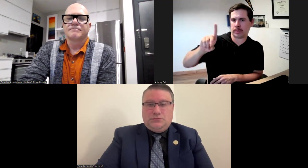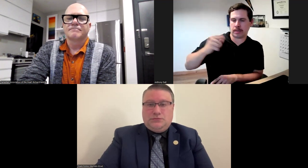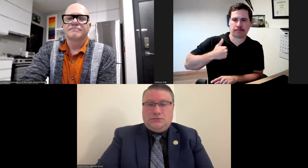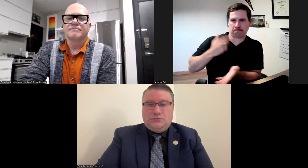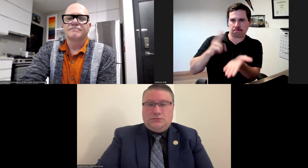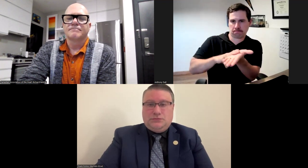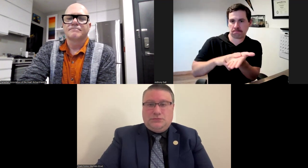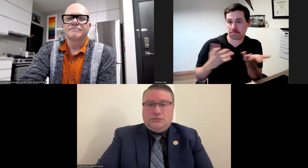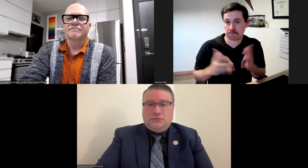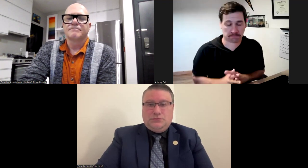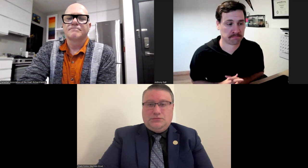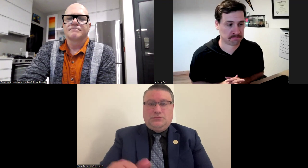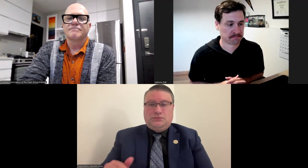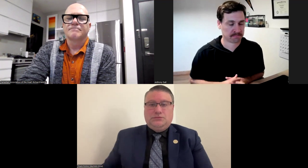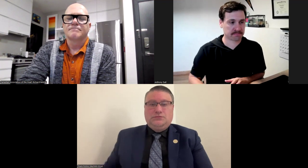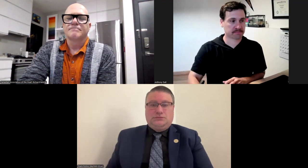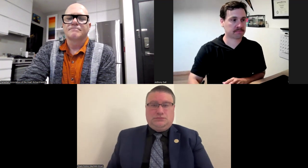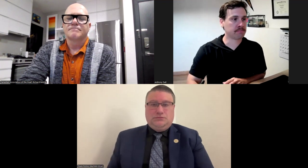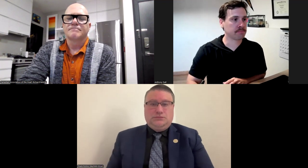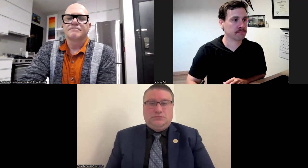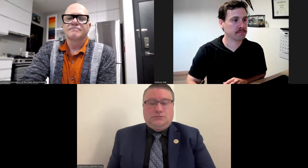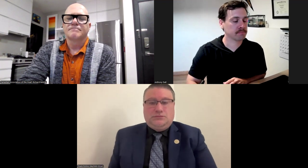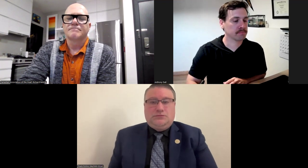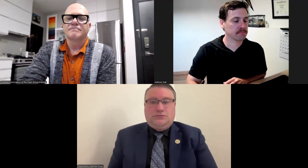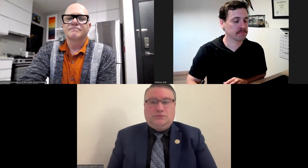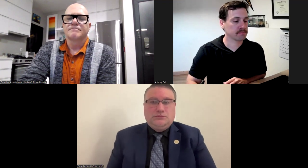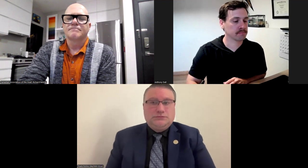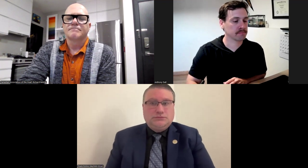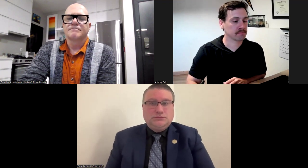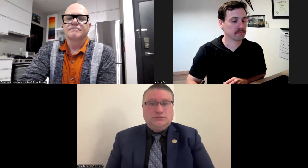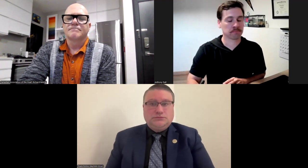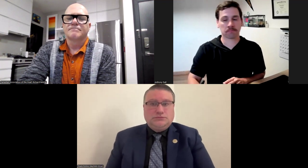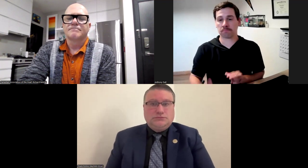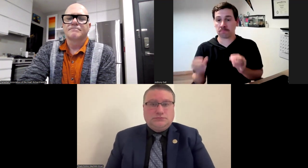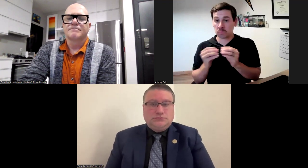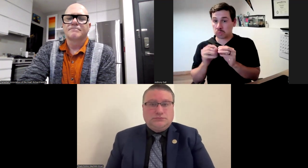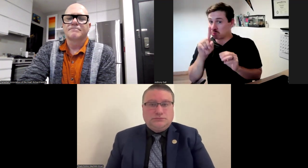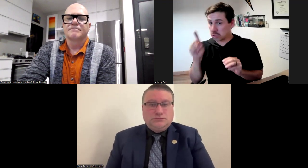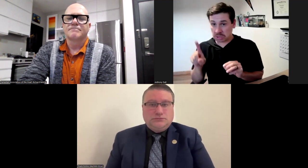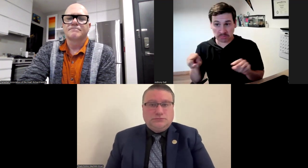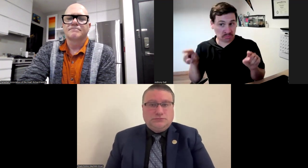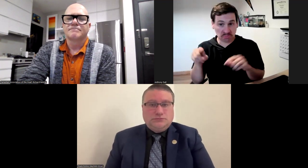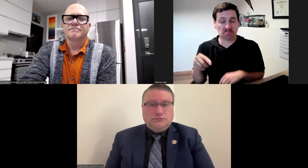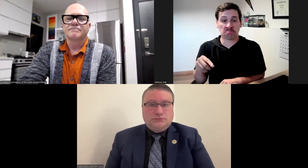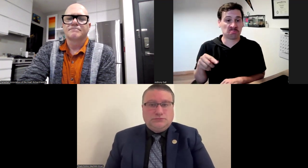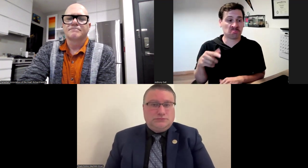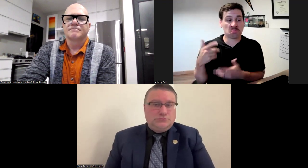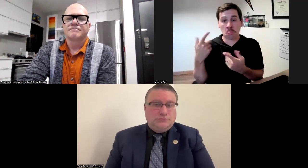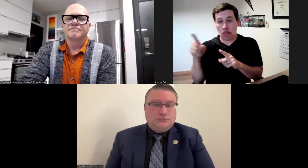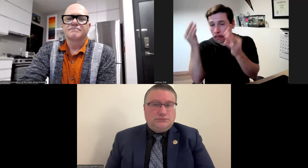doing advocacy work, to look at the optional protocol and what you can do in order to make your advocacy stand out.